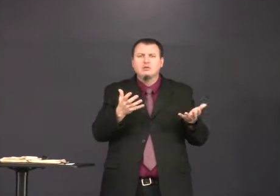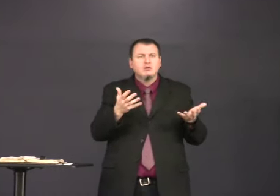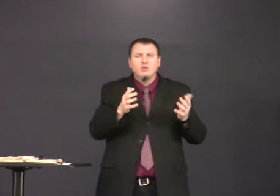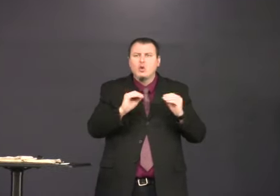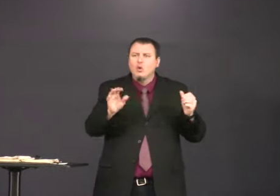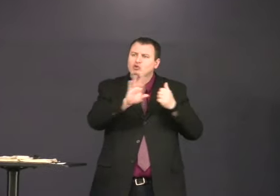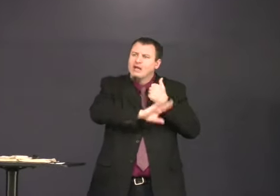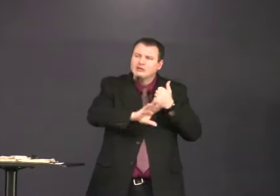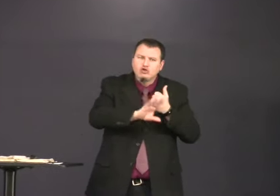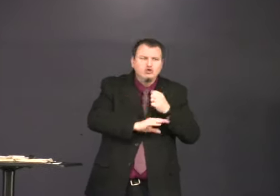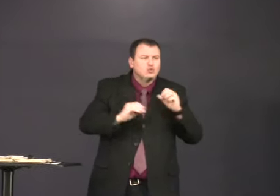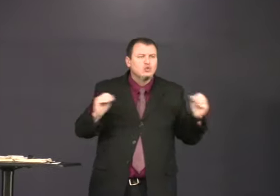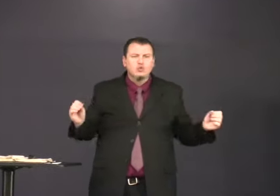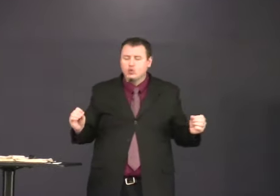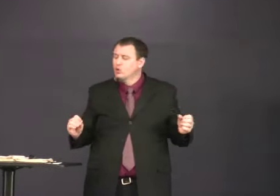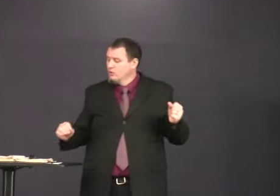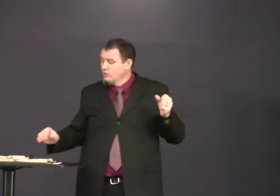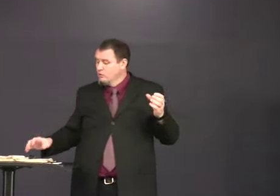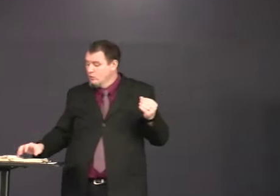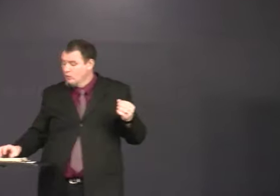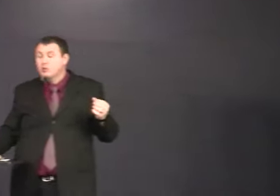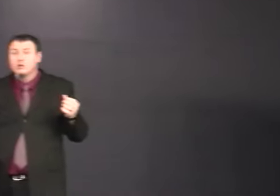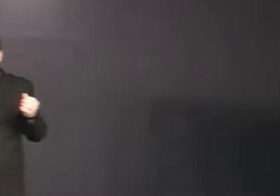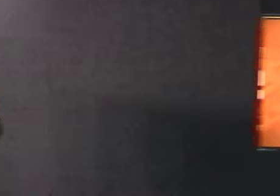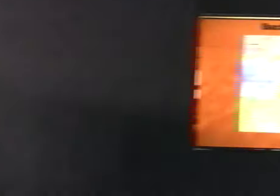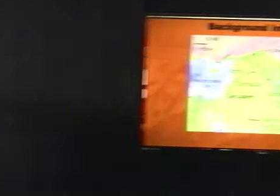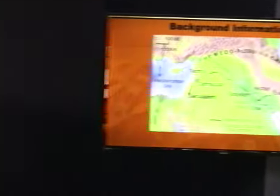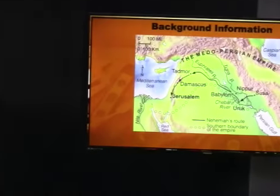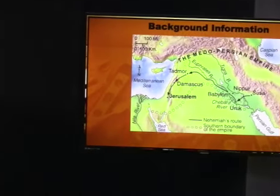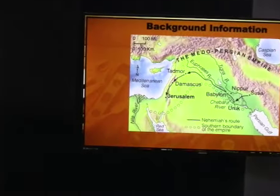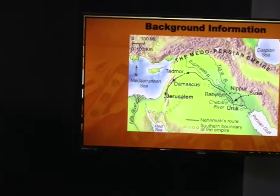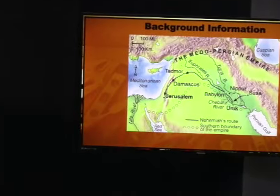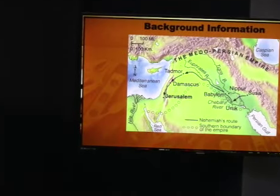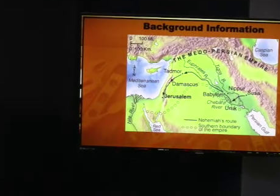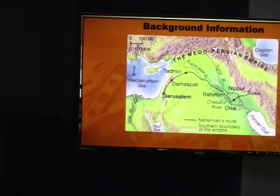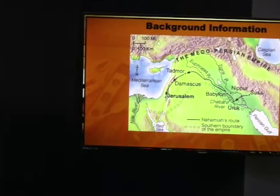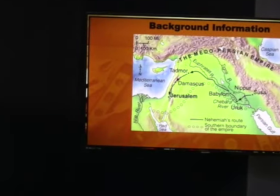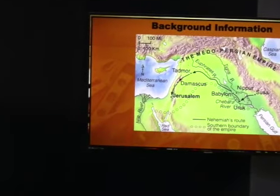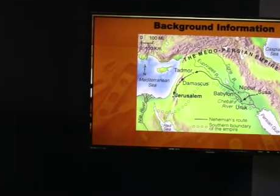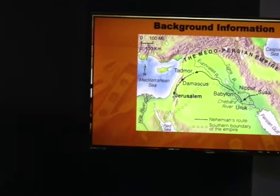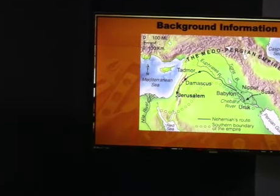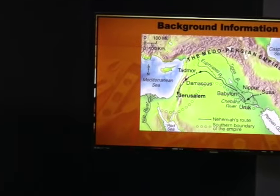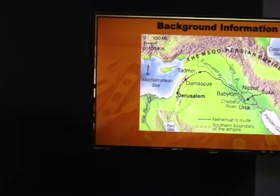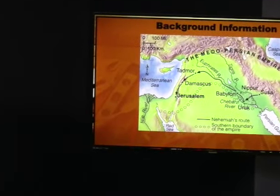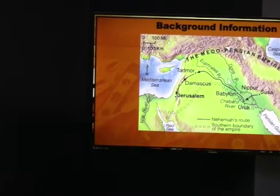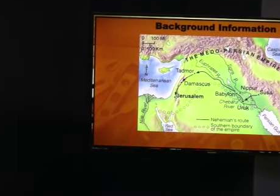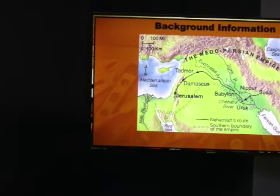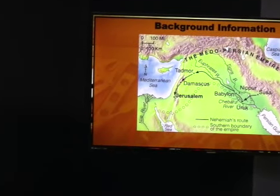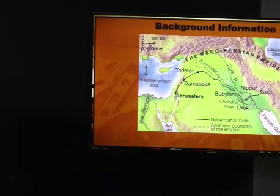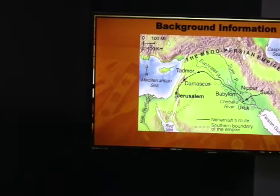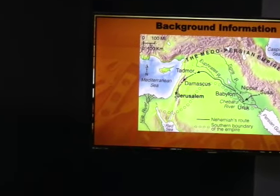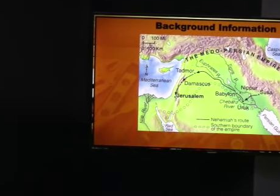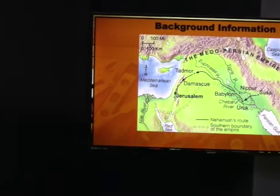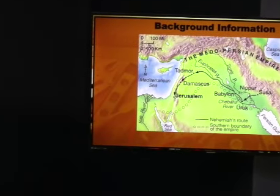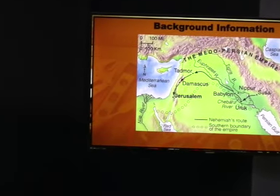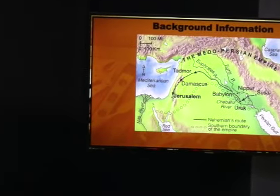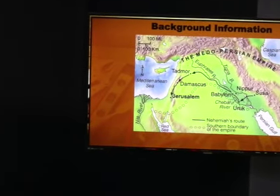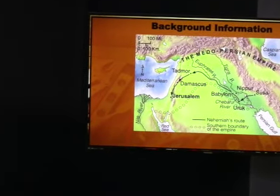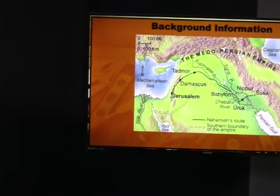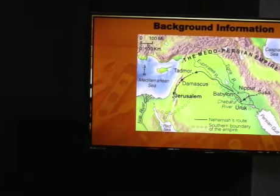The walls were destroyed and the gates were burned and there was no protection for the city, so he traveled to